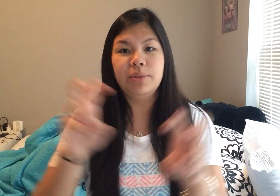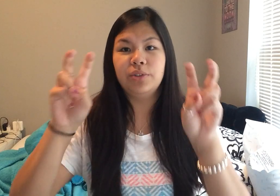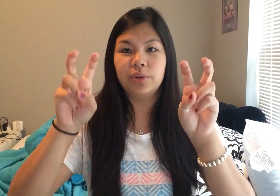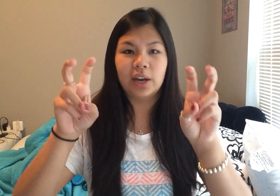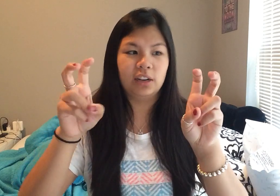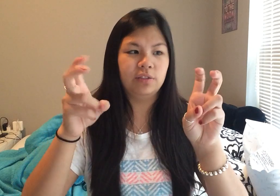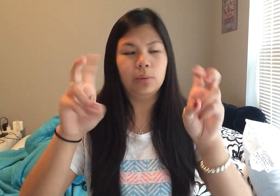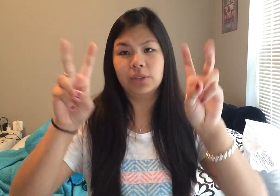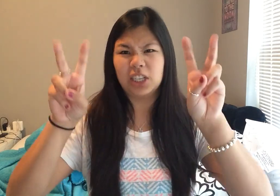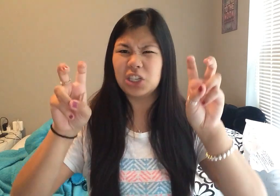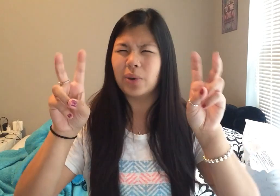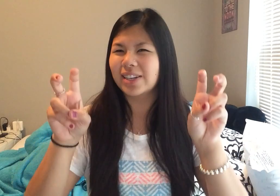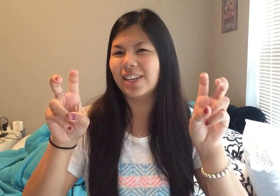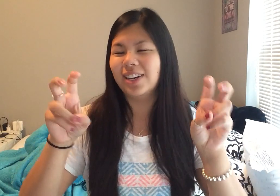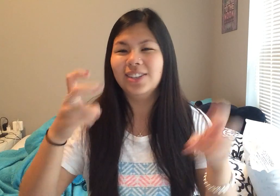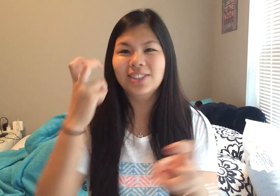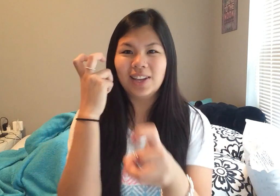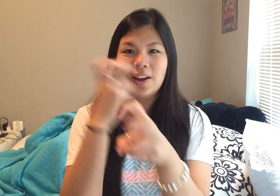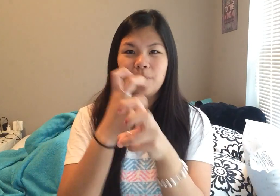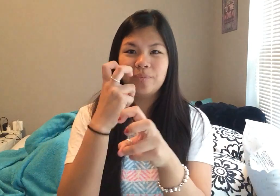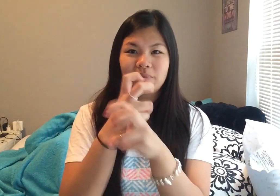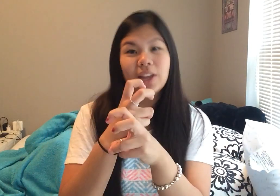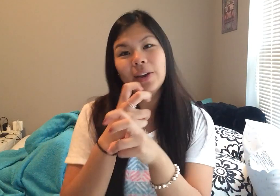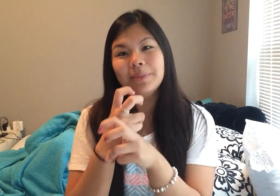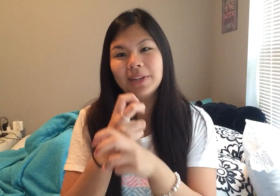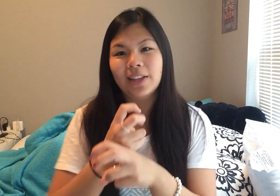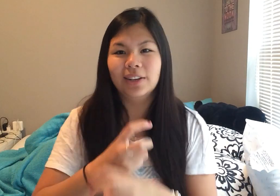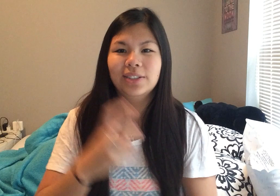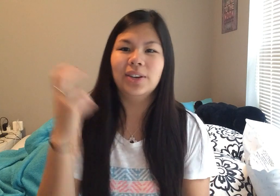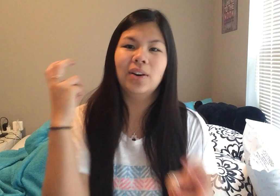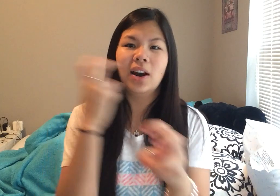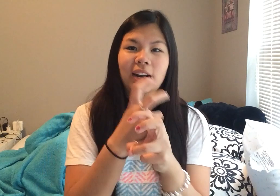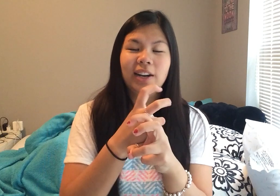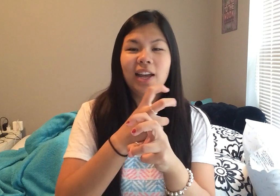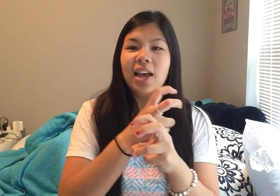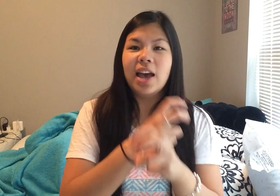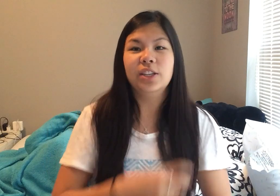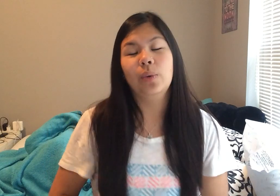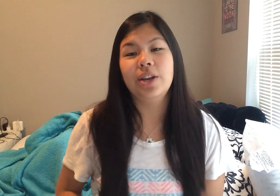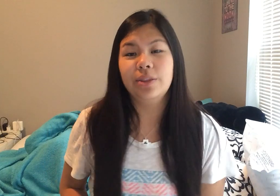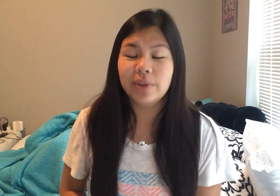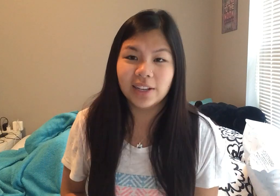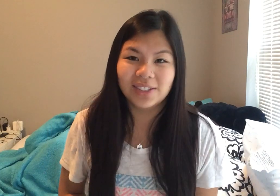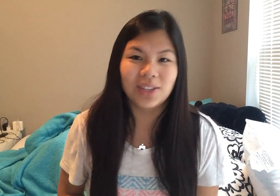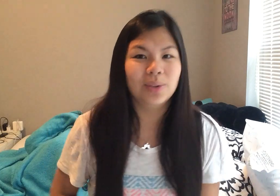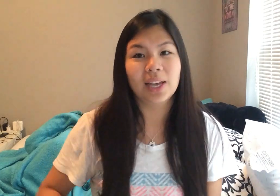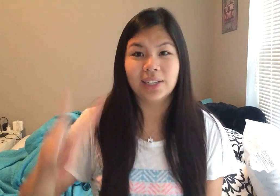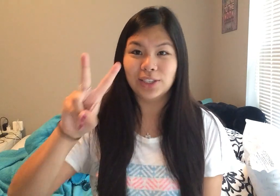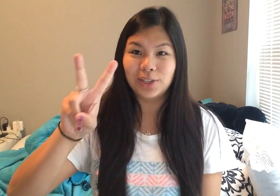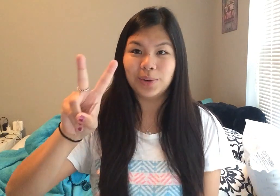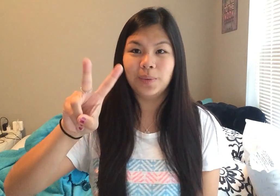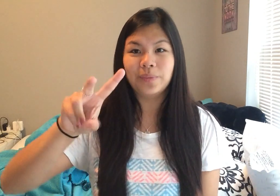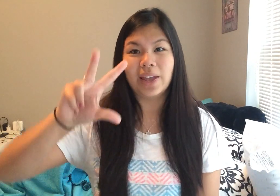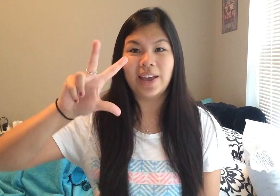do kind of almost like two X hands and you hit them together. So hard at 23, so then you signed a 2 and a